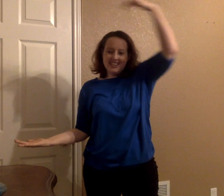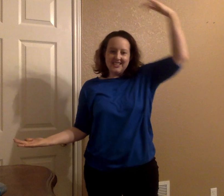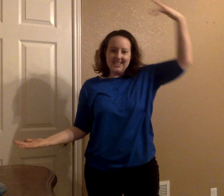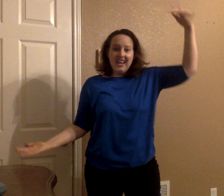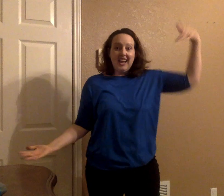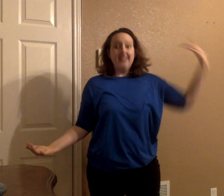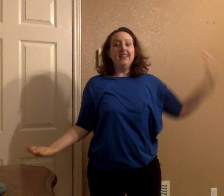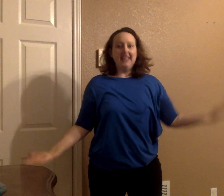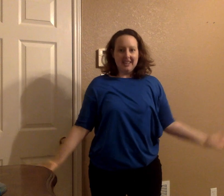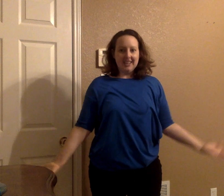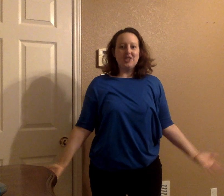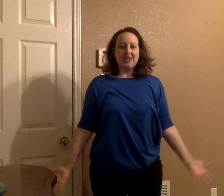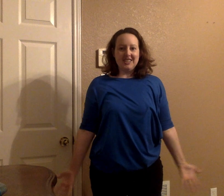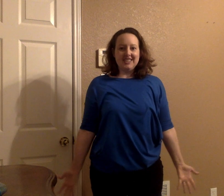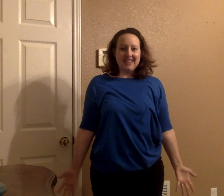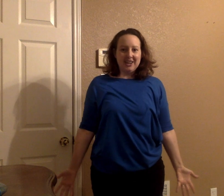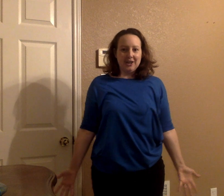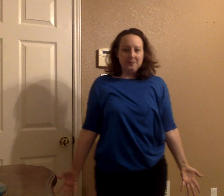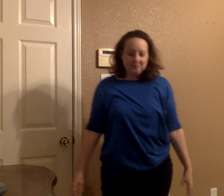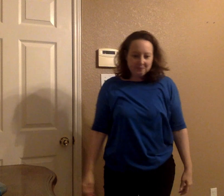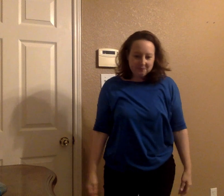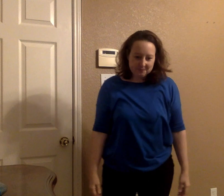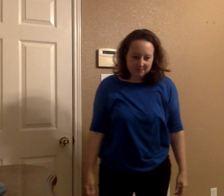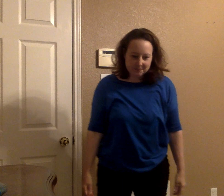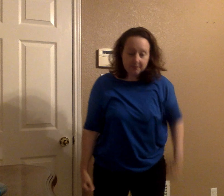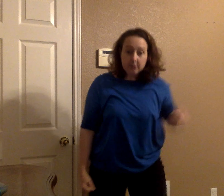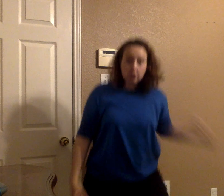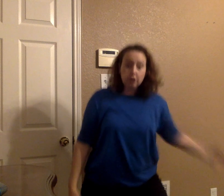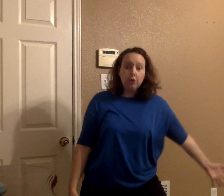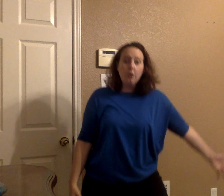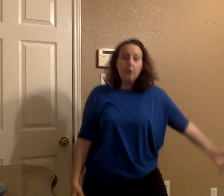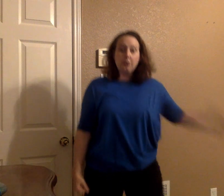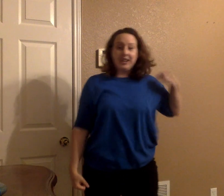excelsis Deo. Gloria,